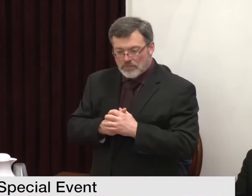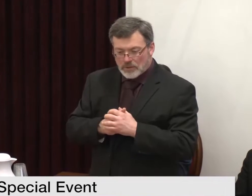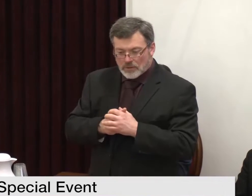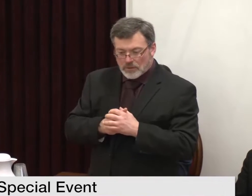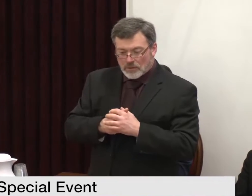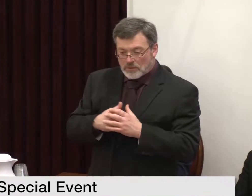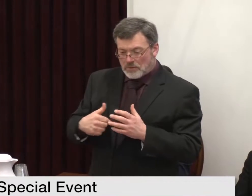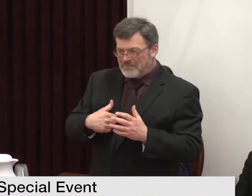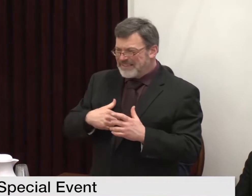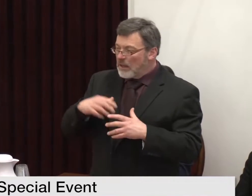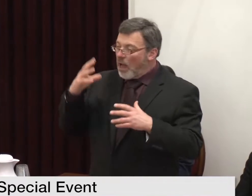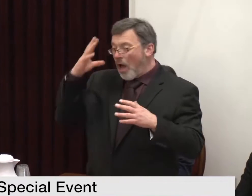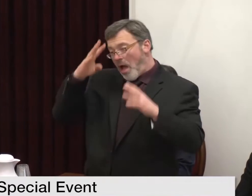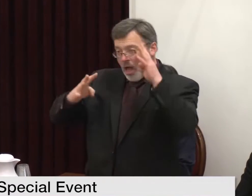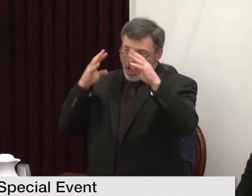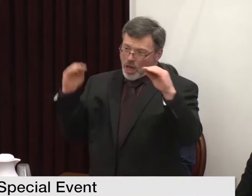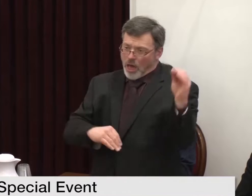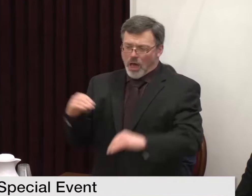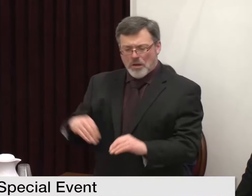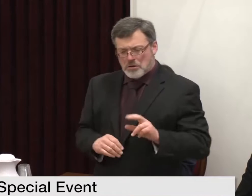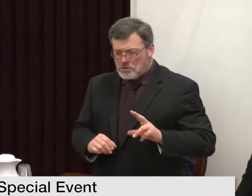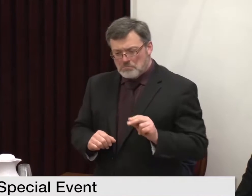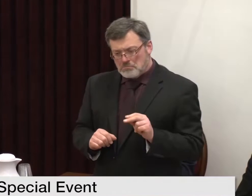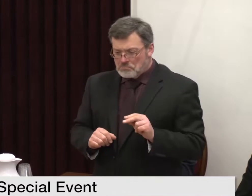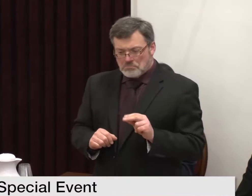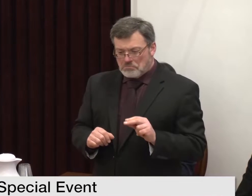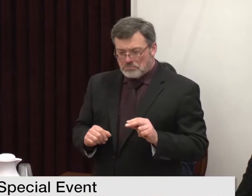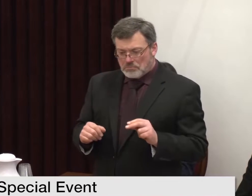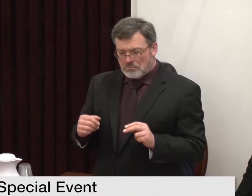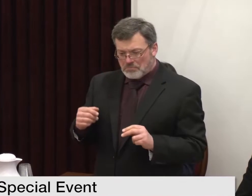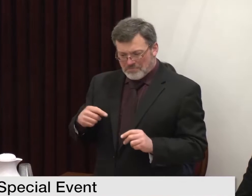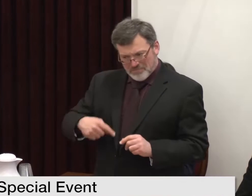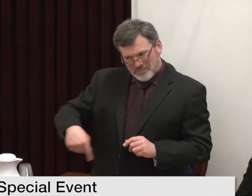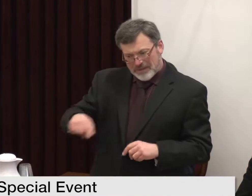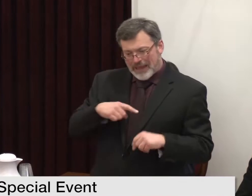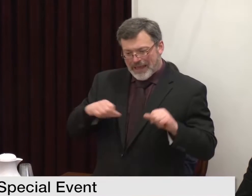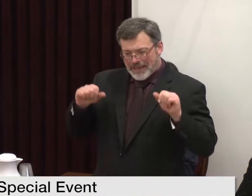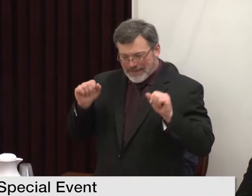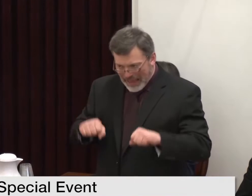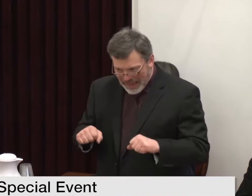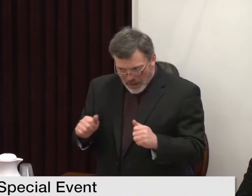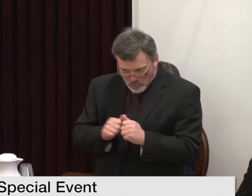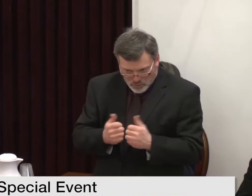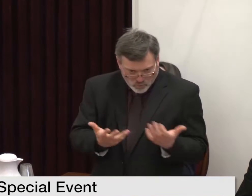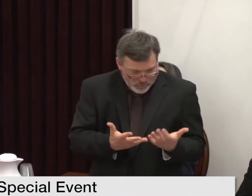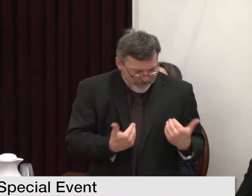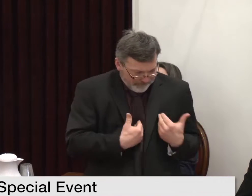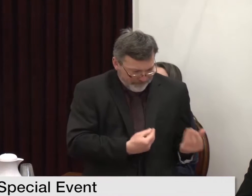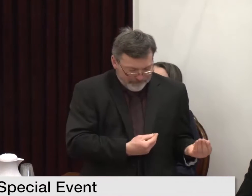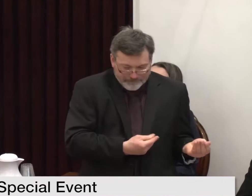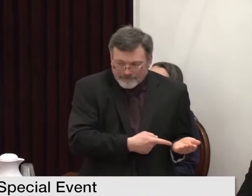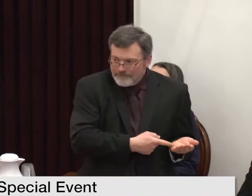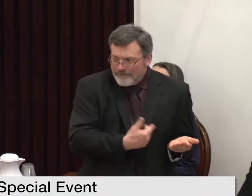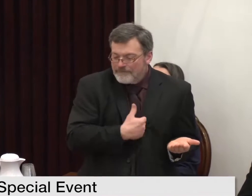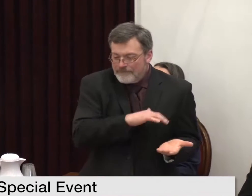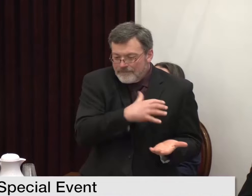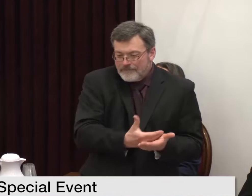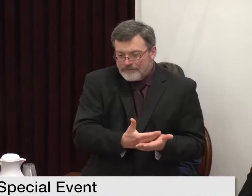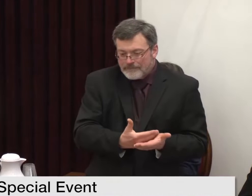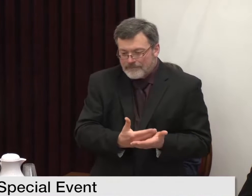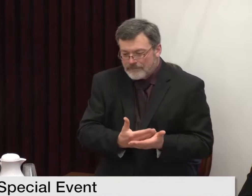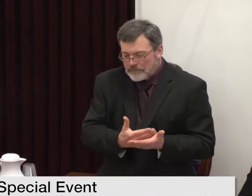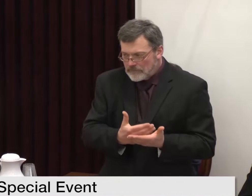hat. It's what we can do within available revenue without new or higher taxes and